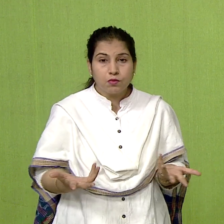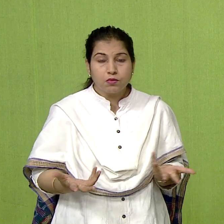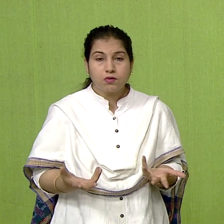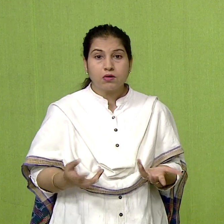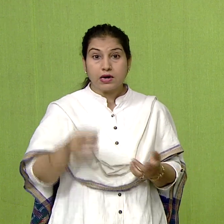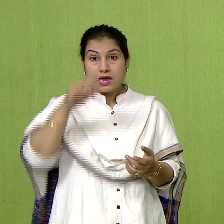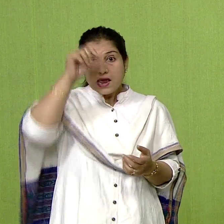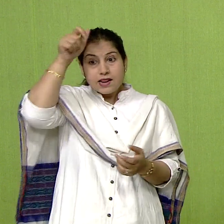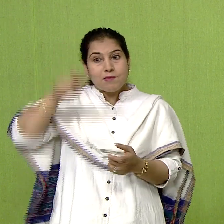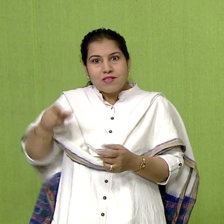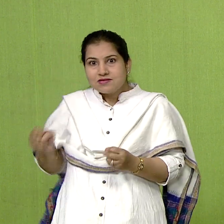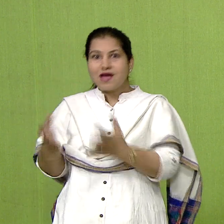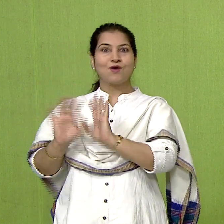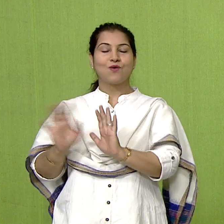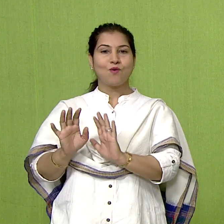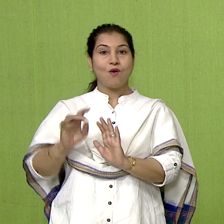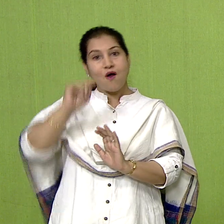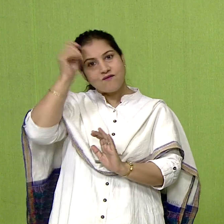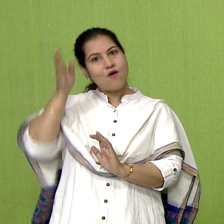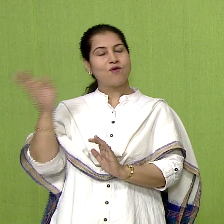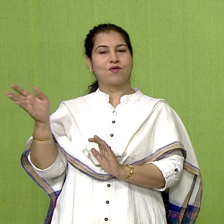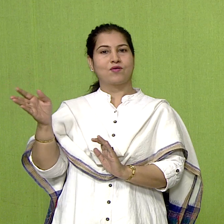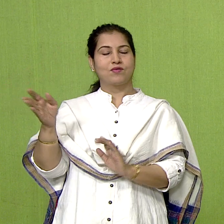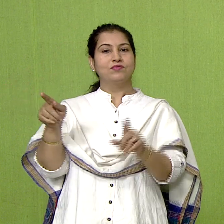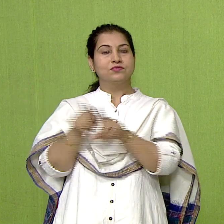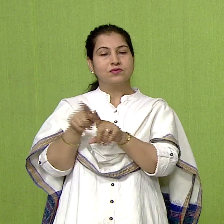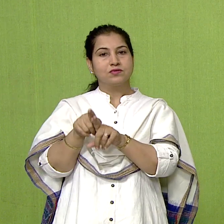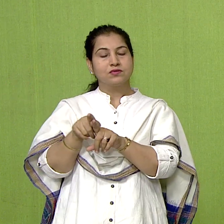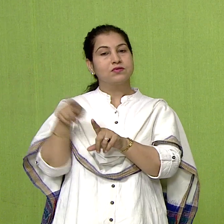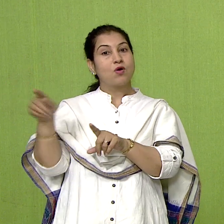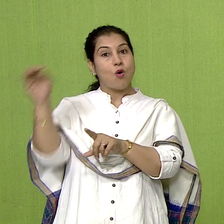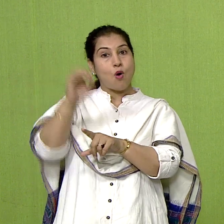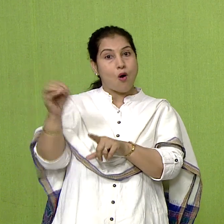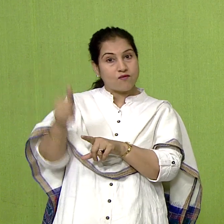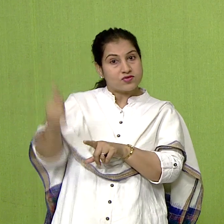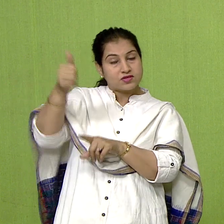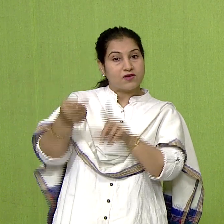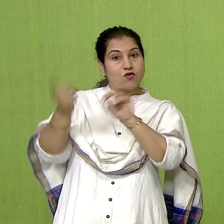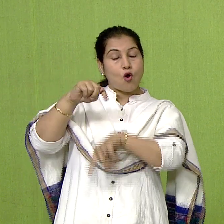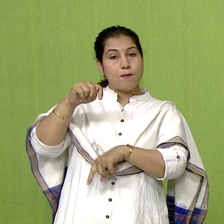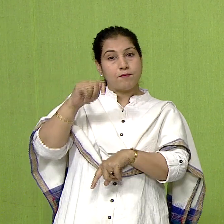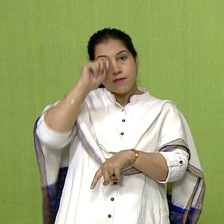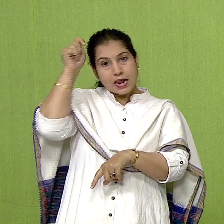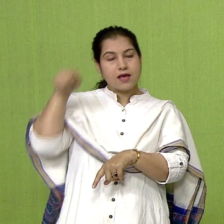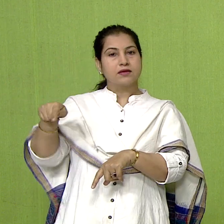not Indian but an English officer and his name